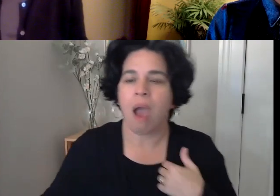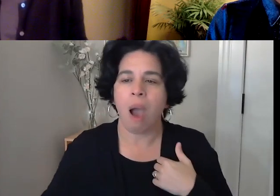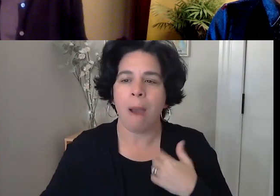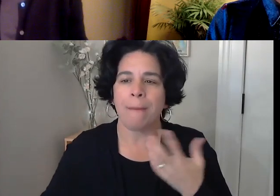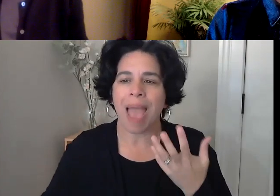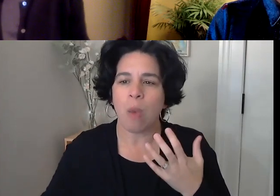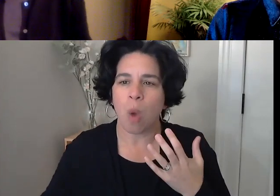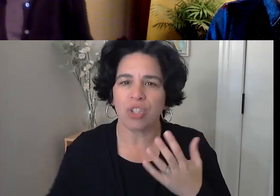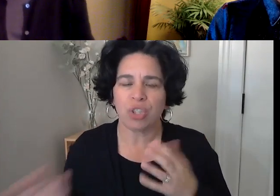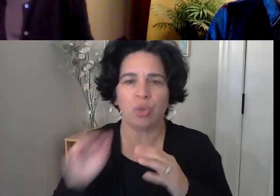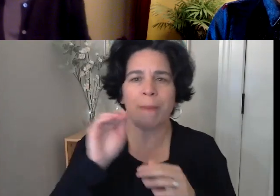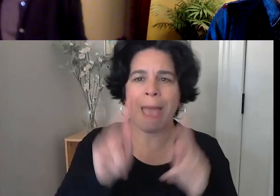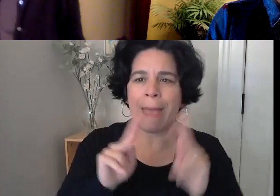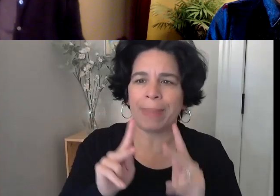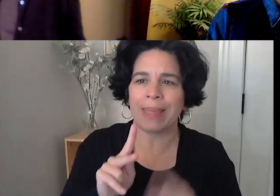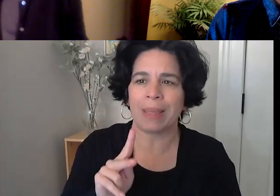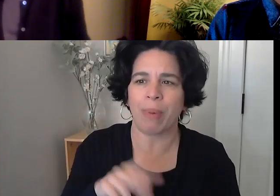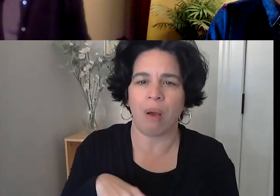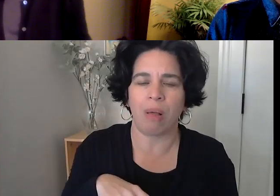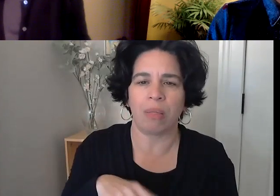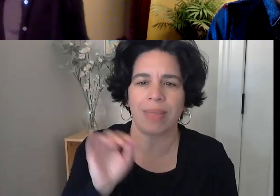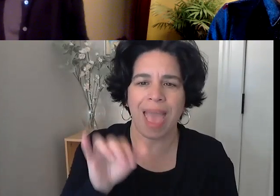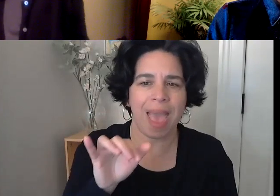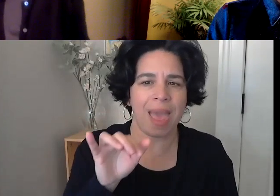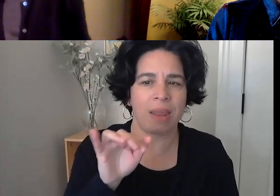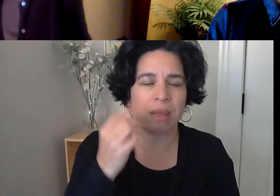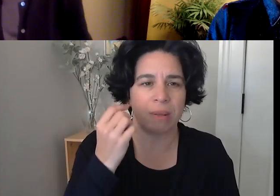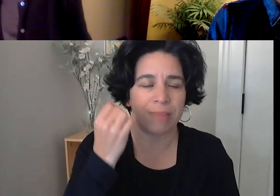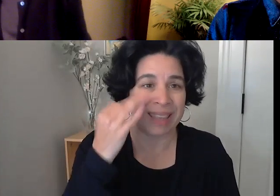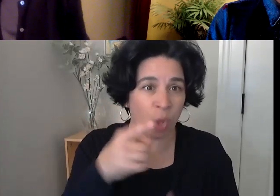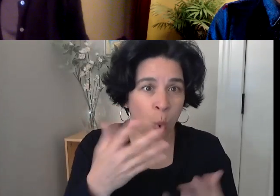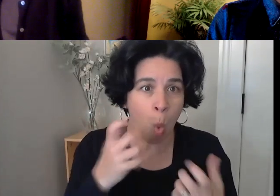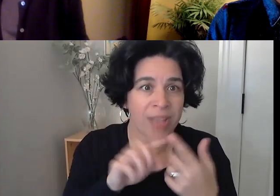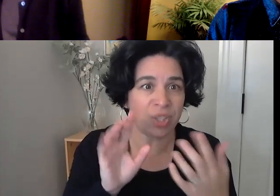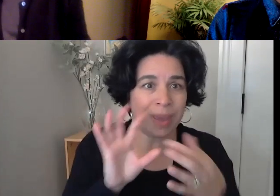So again, Thomas, thank you so very much. I would like to remind everyone